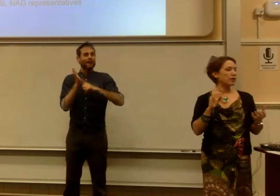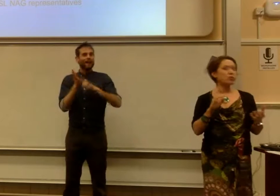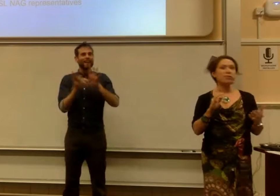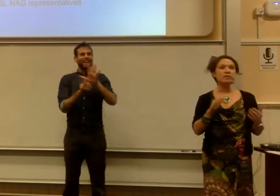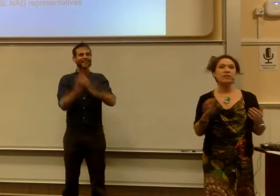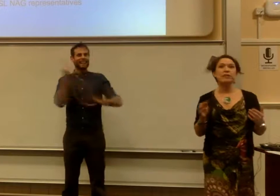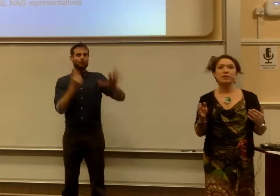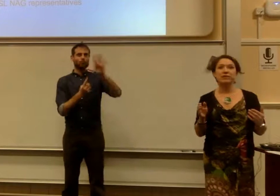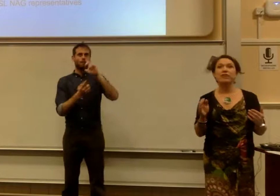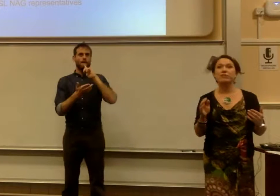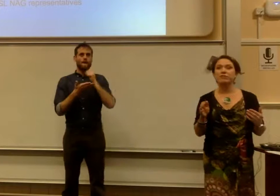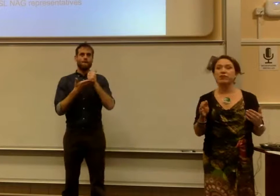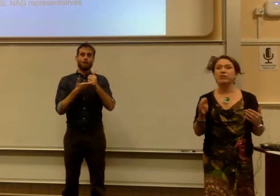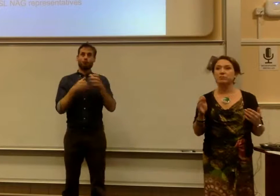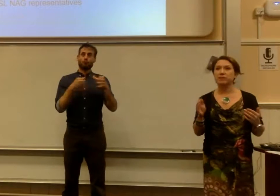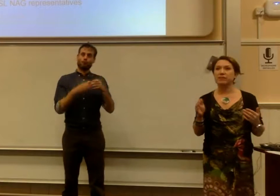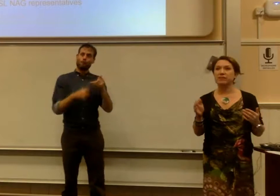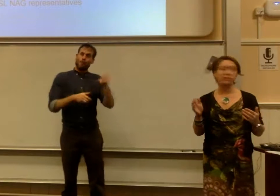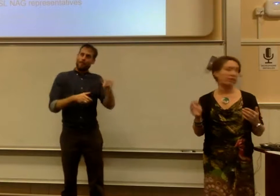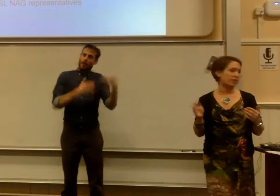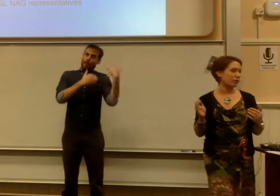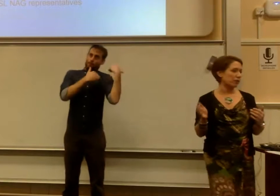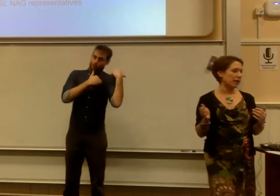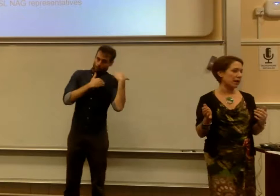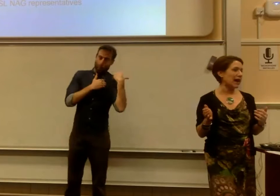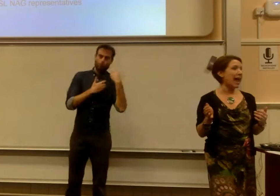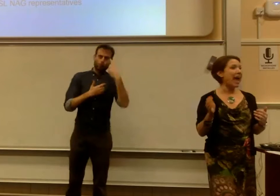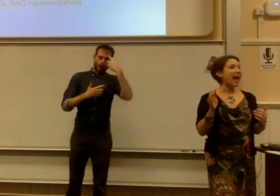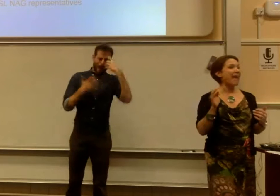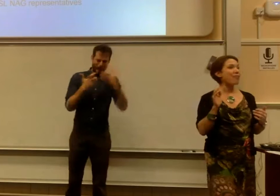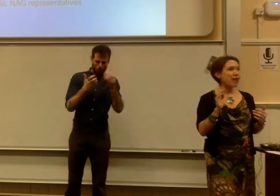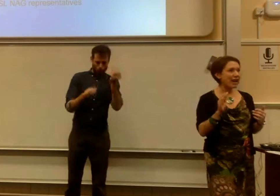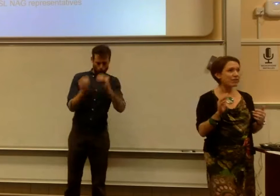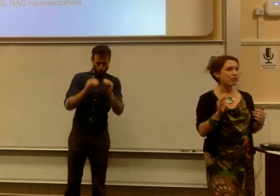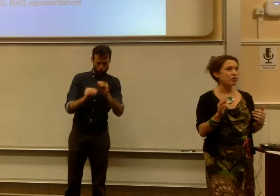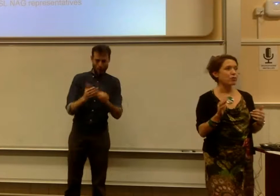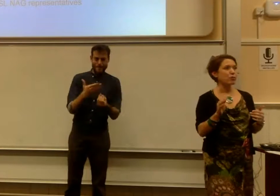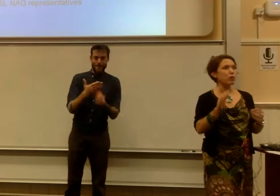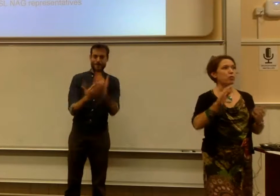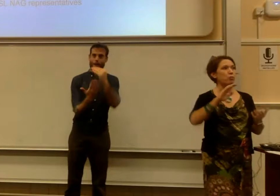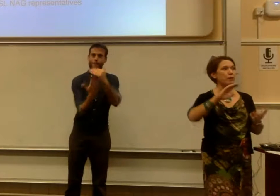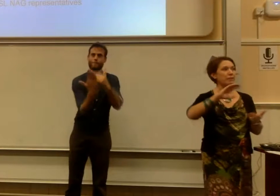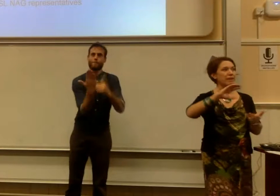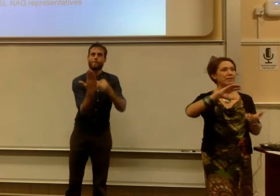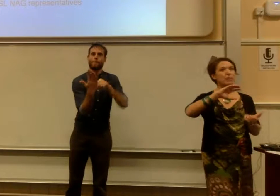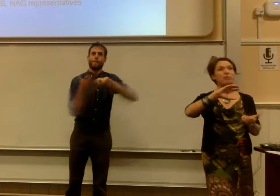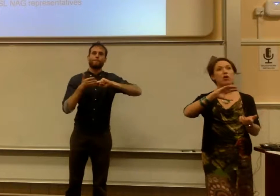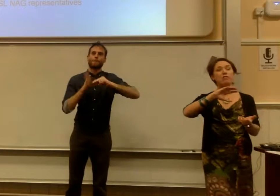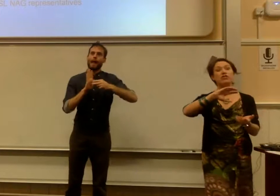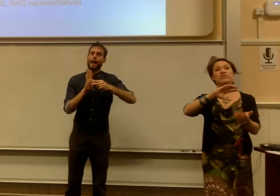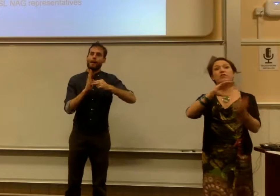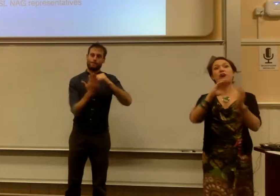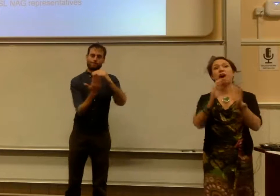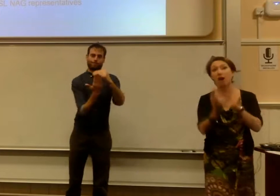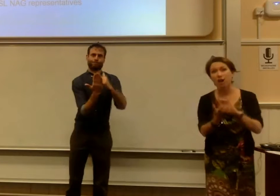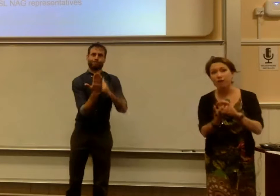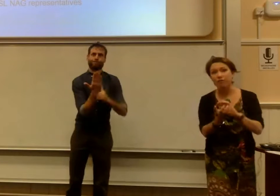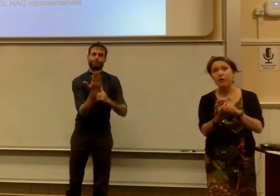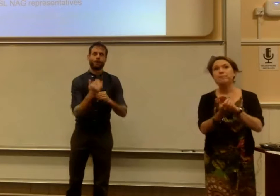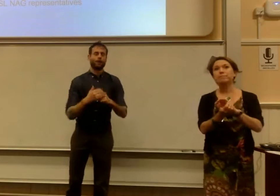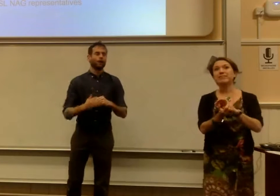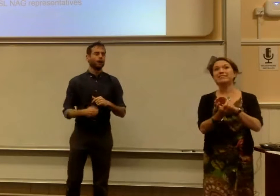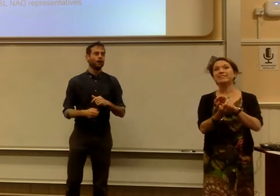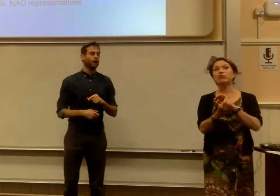will inform the development of the first BSL National Plan. And that group will be made up of just over